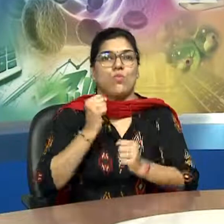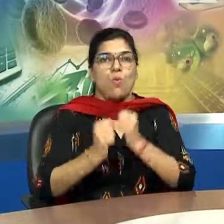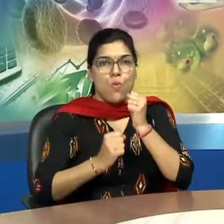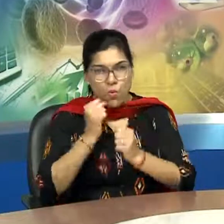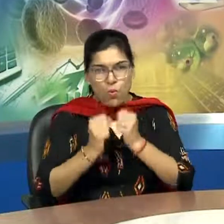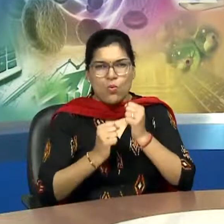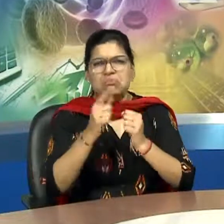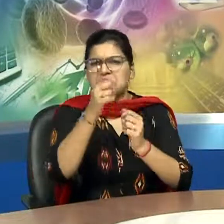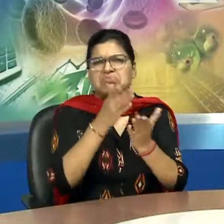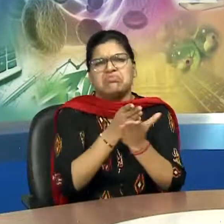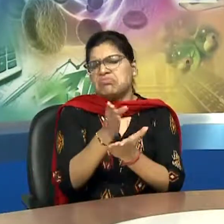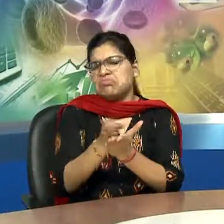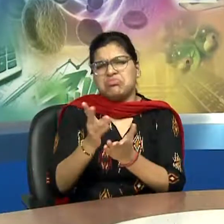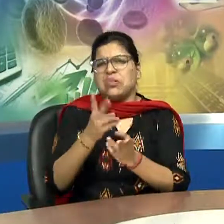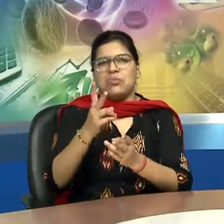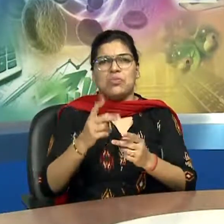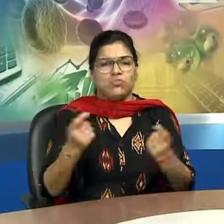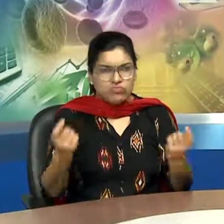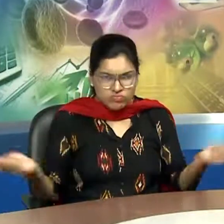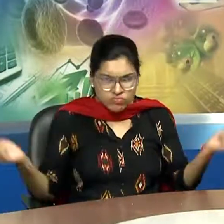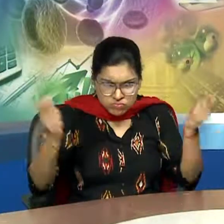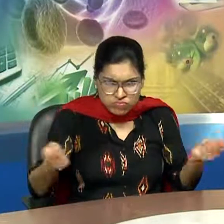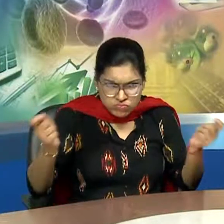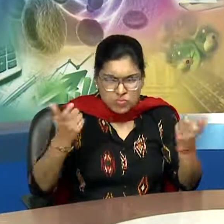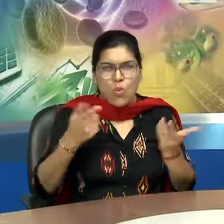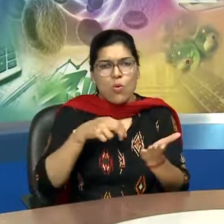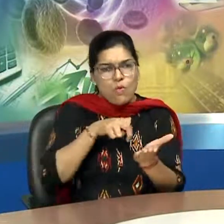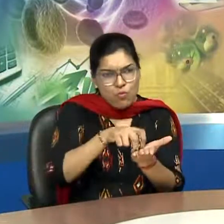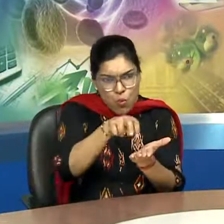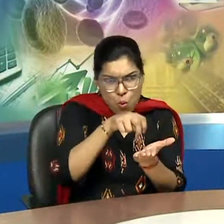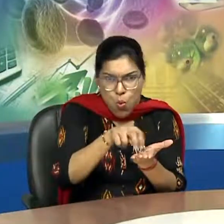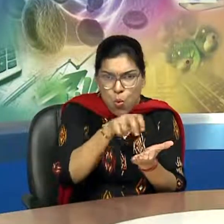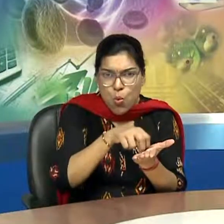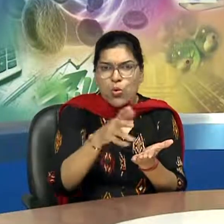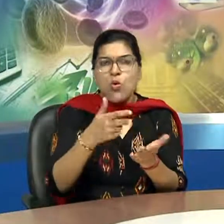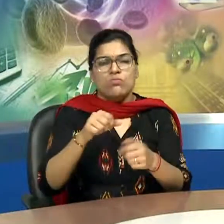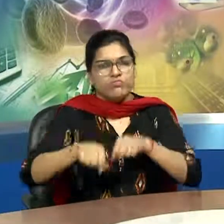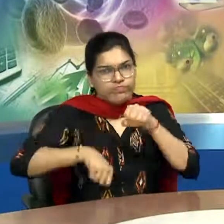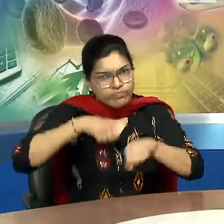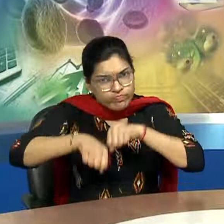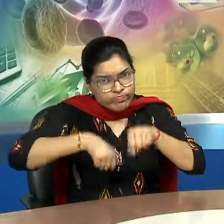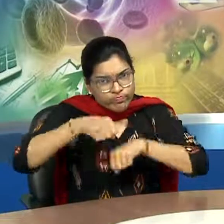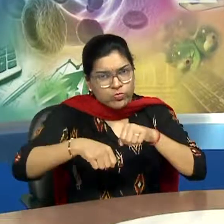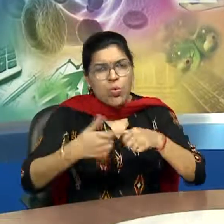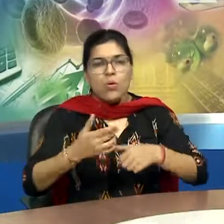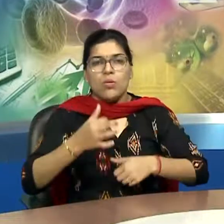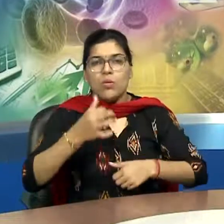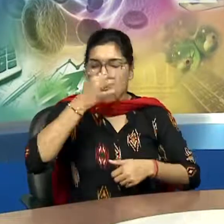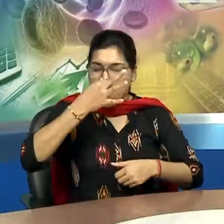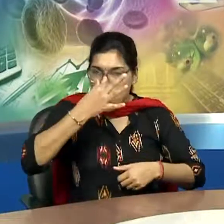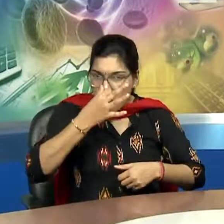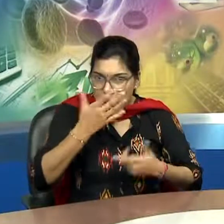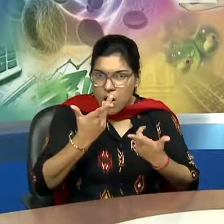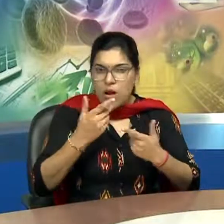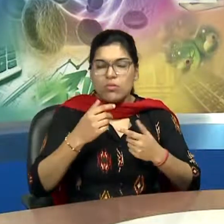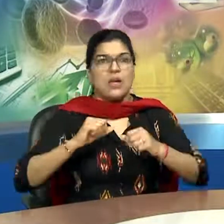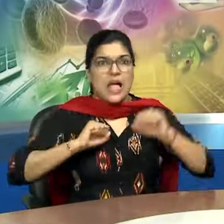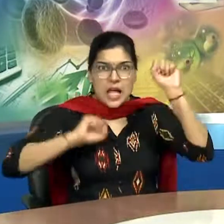Because body and mind, we know that they are connected. For example, participating